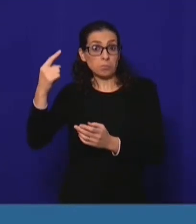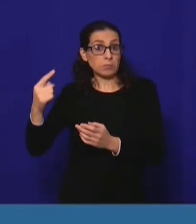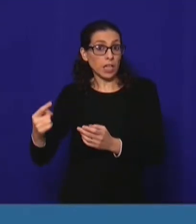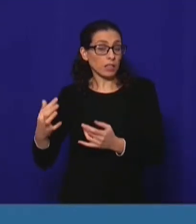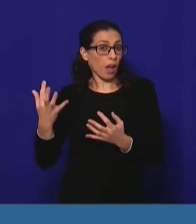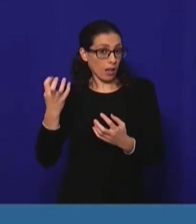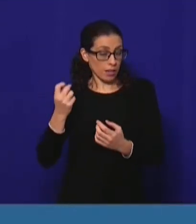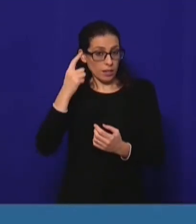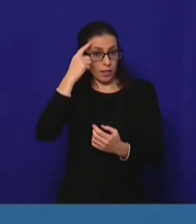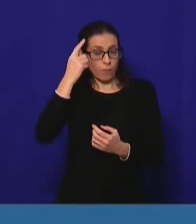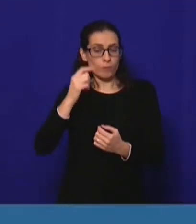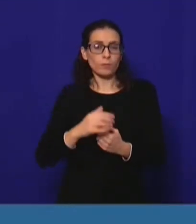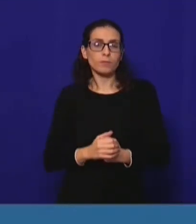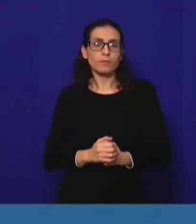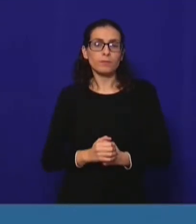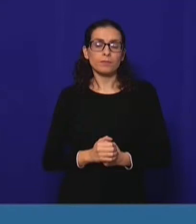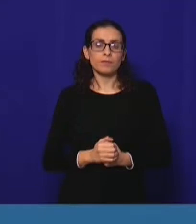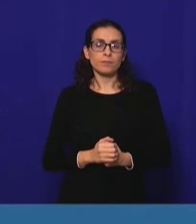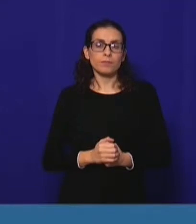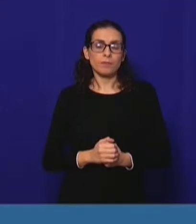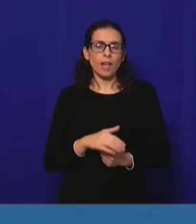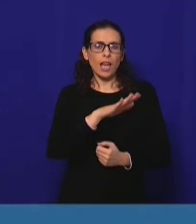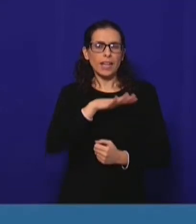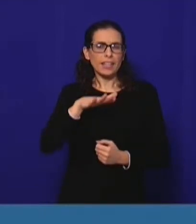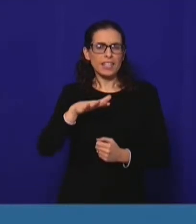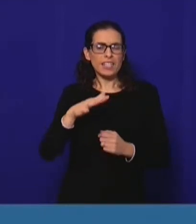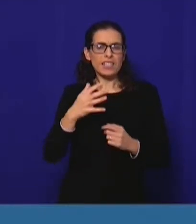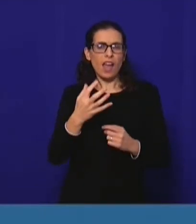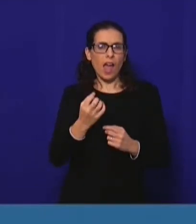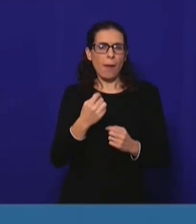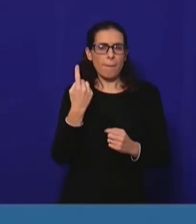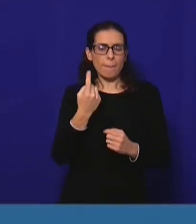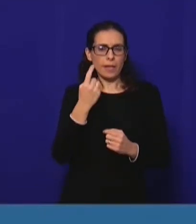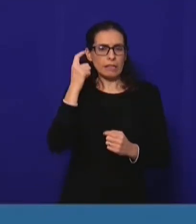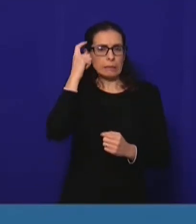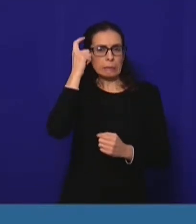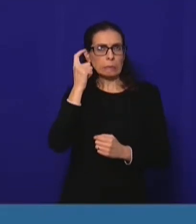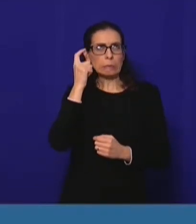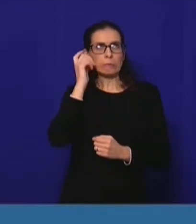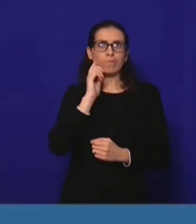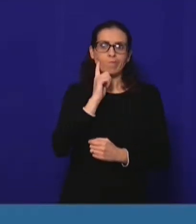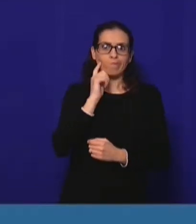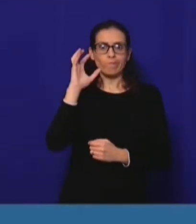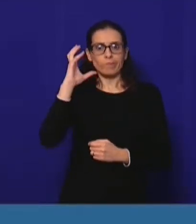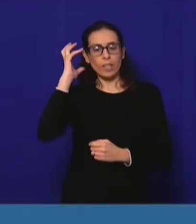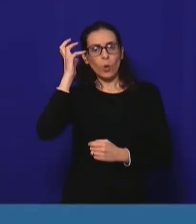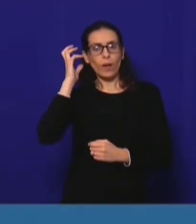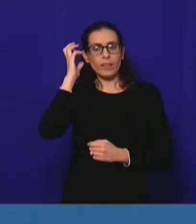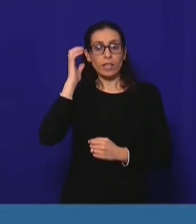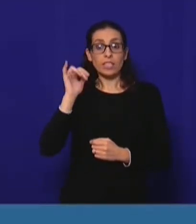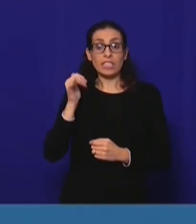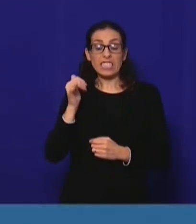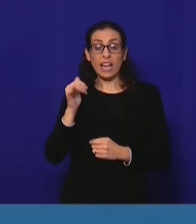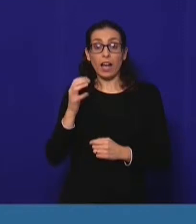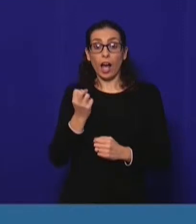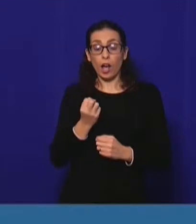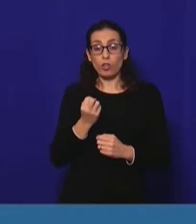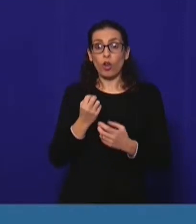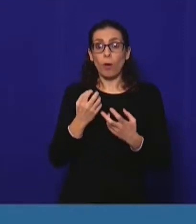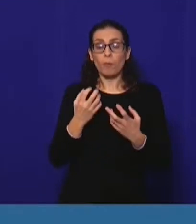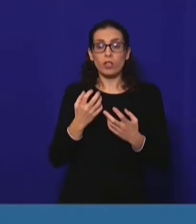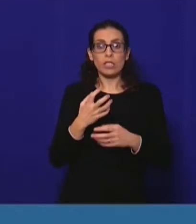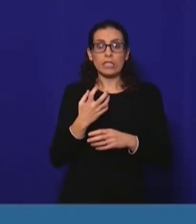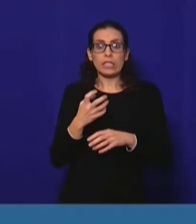is some people are quite concerned and worried about whether they should take the vaccination if they have specific allergies or particular